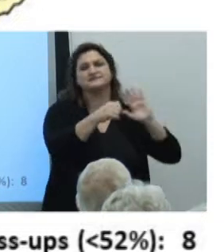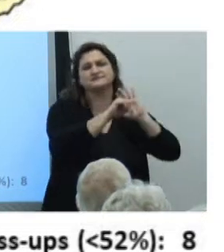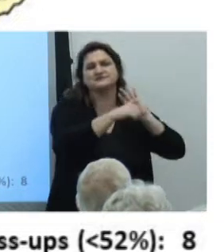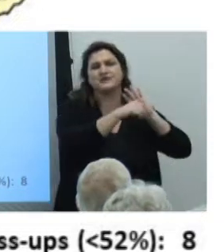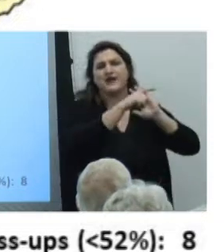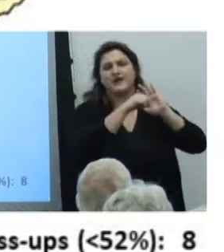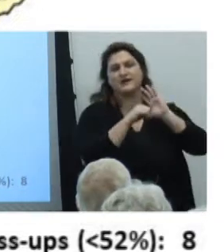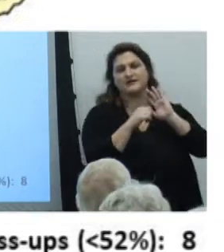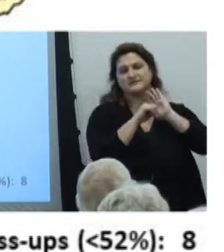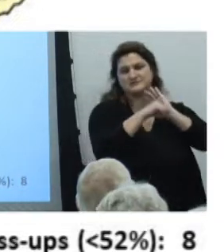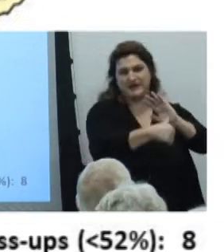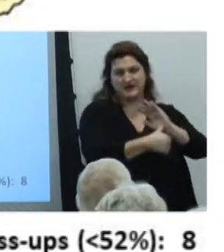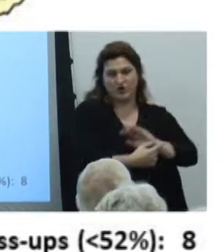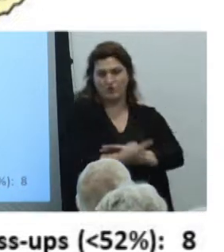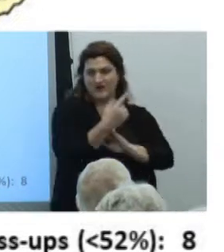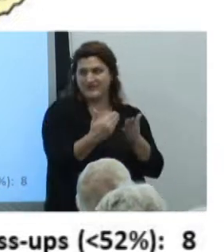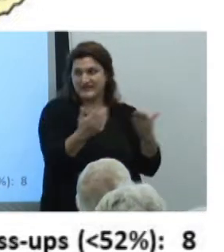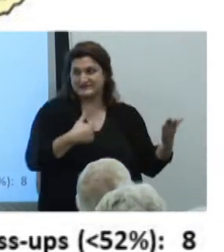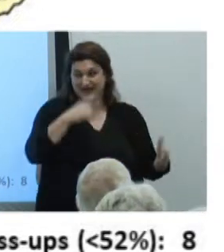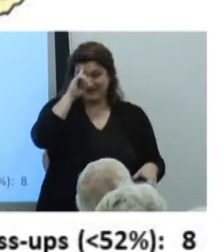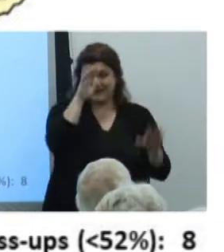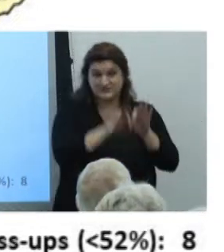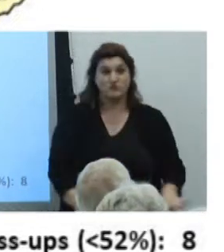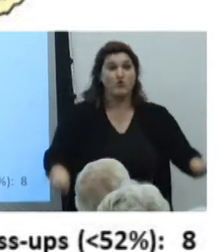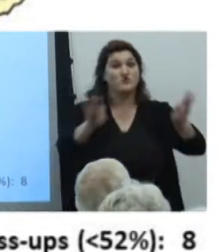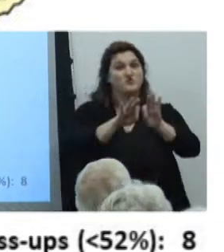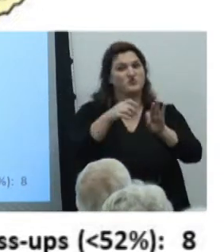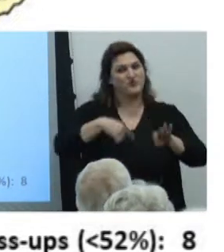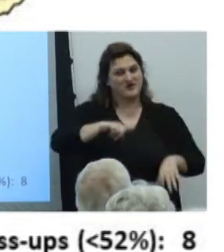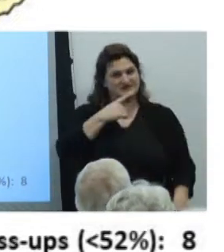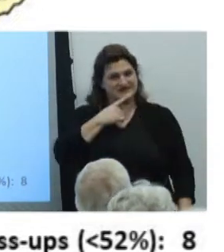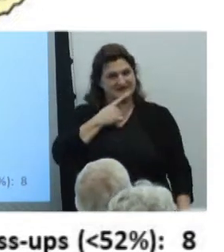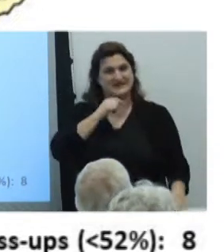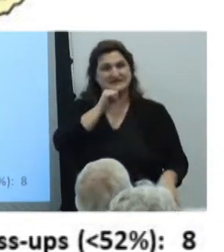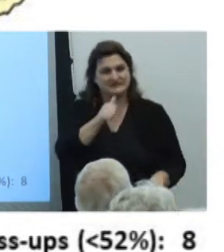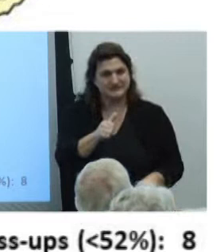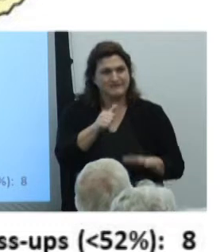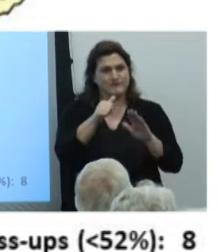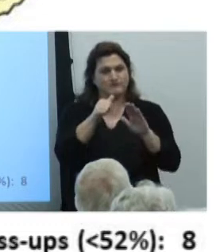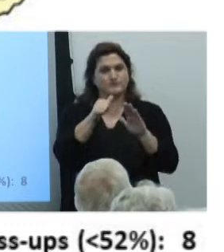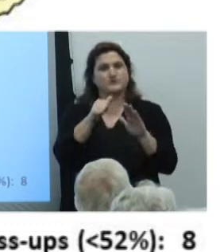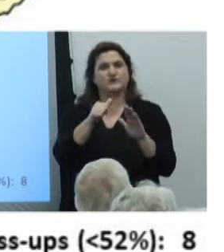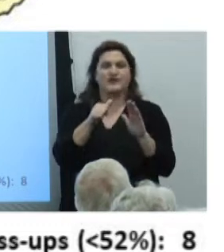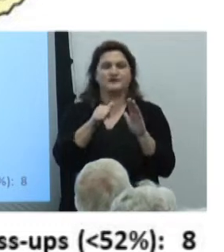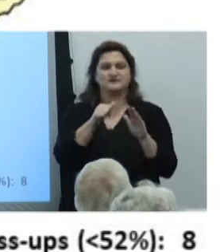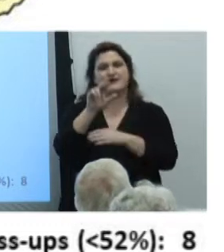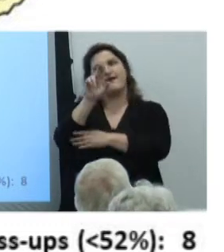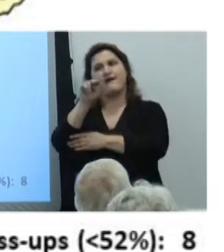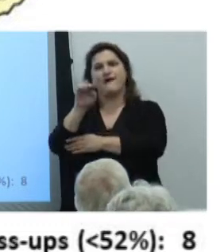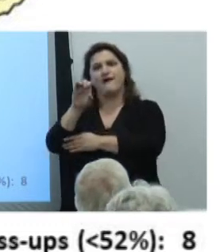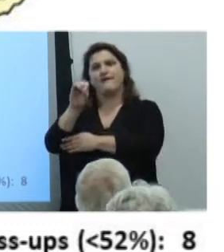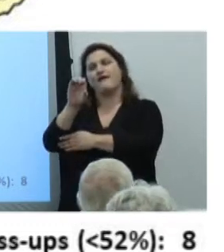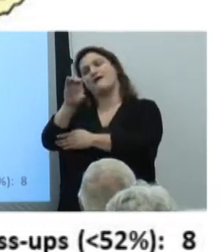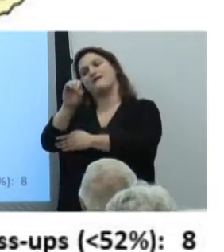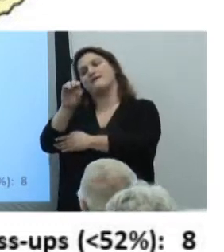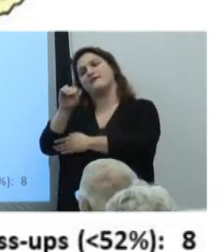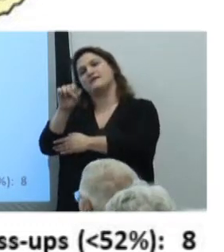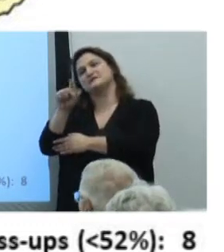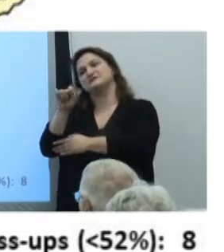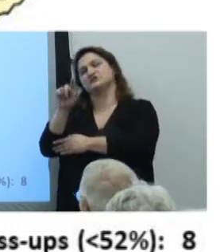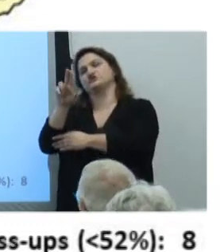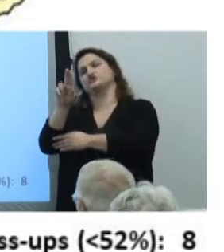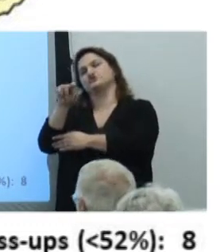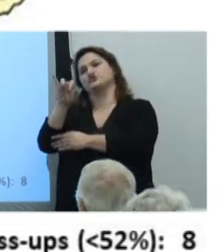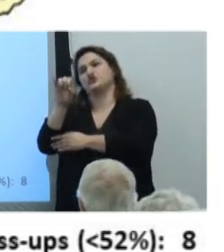highlighting, one of the things I think that's super important, when we say that they're unconstitutional, they were found to be unconstitutional because they